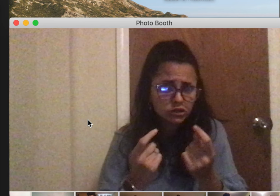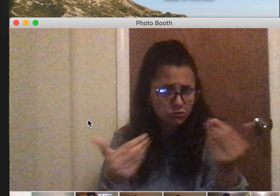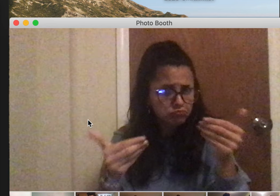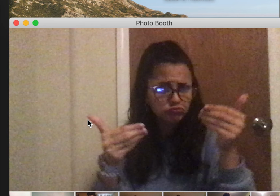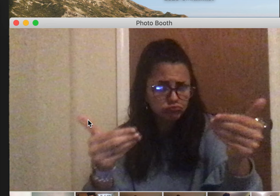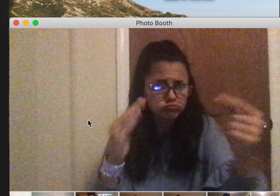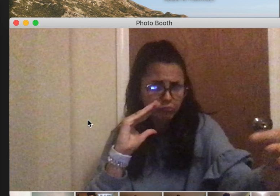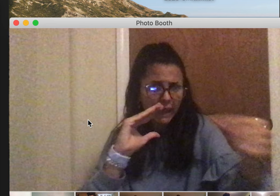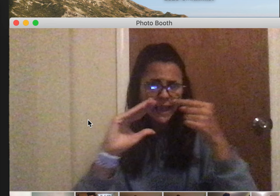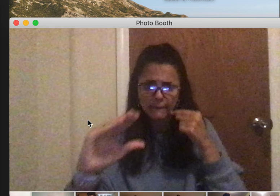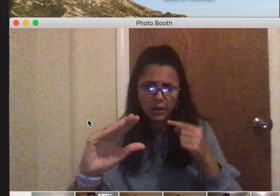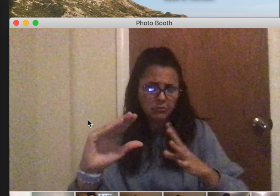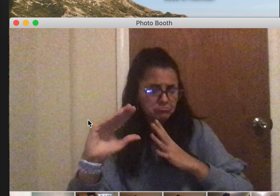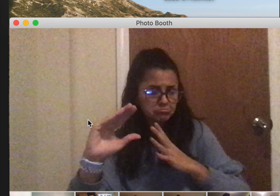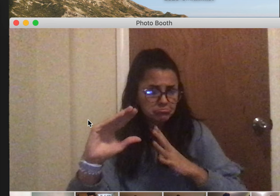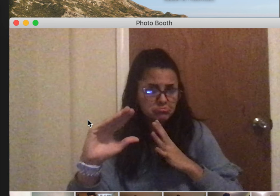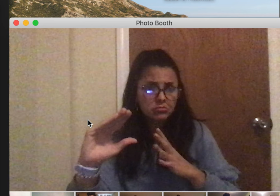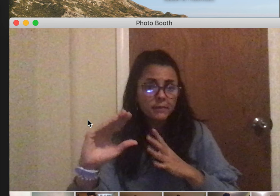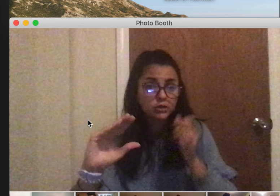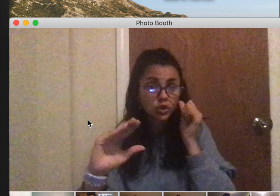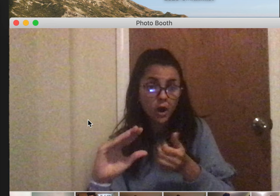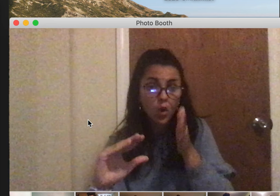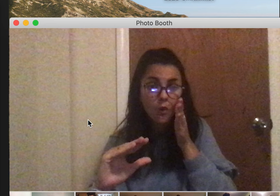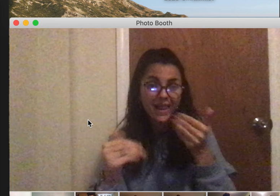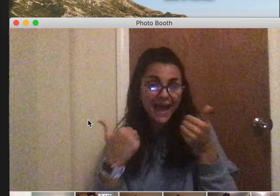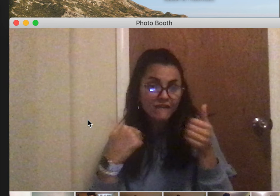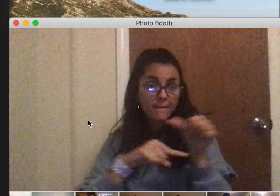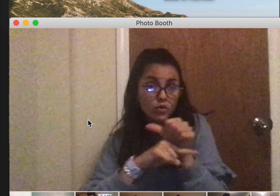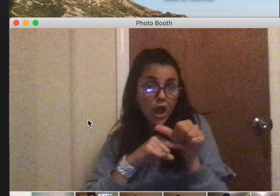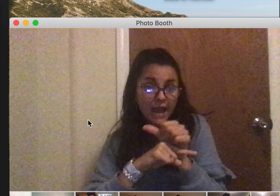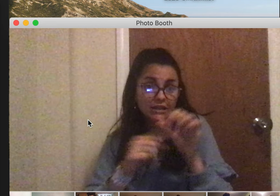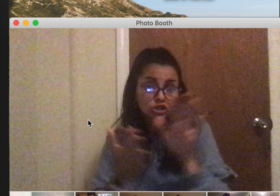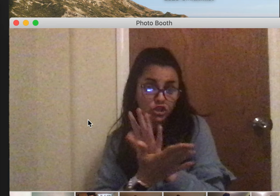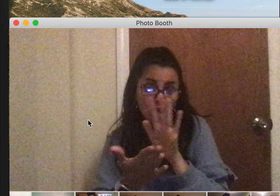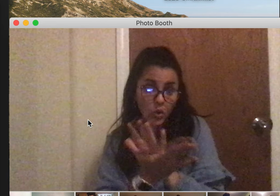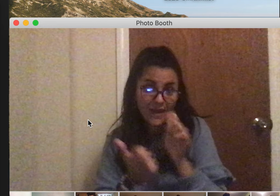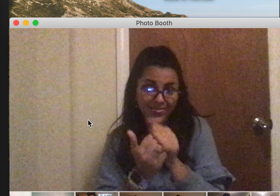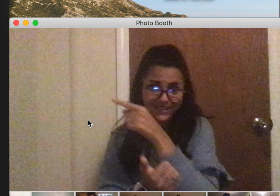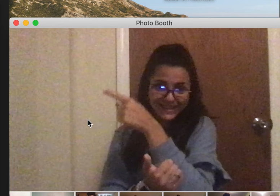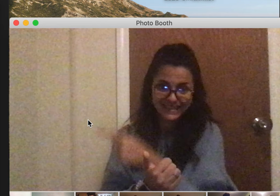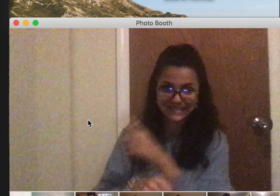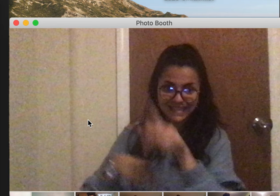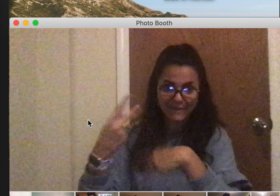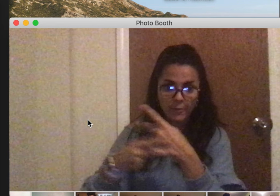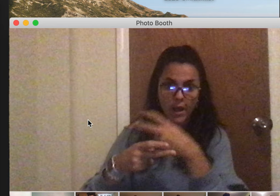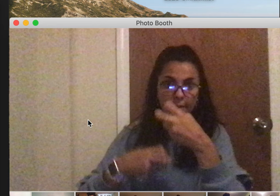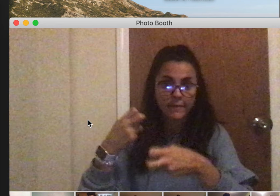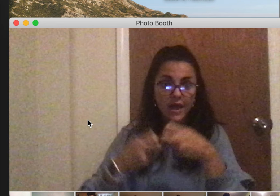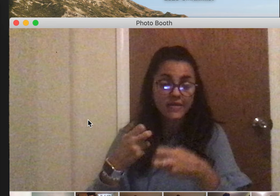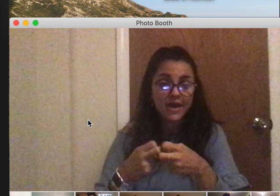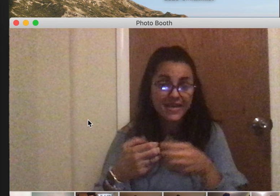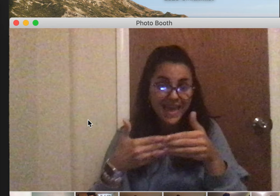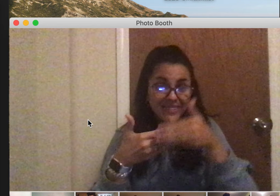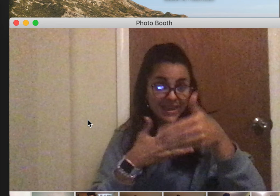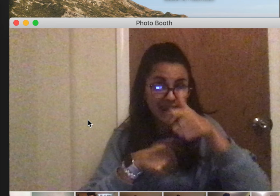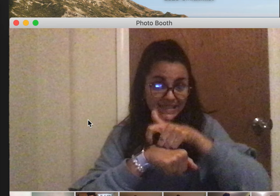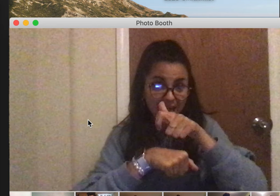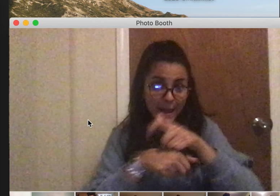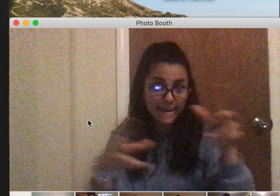have a practice sheet with these types of problems, and then next time we meet live, we'll go over all of them. Okay, so just upload